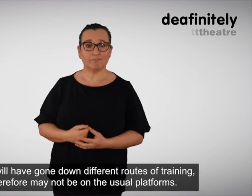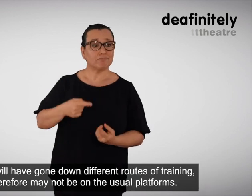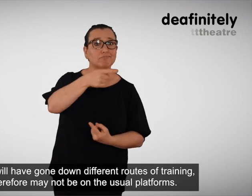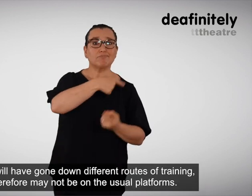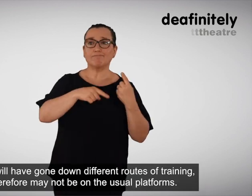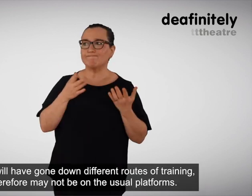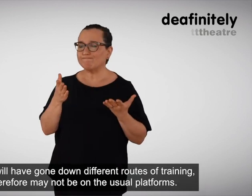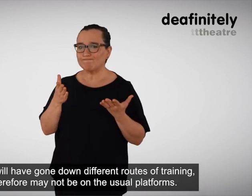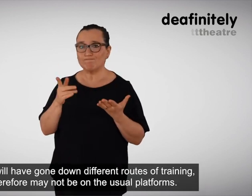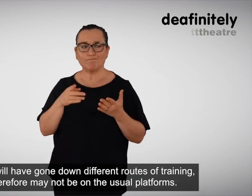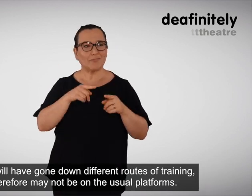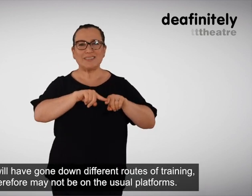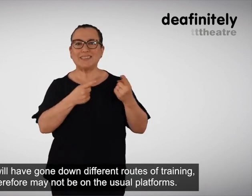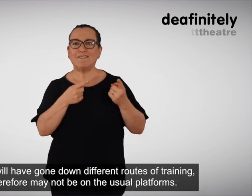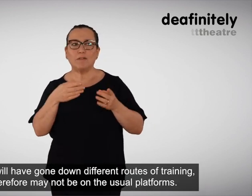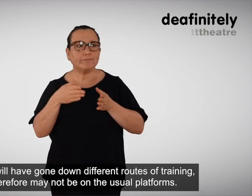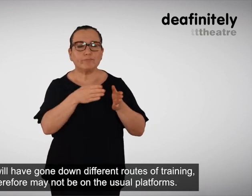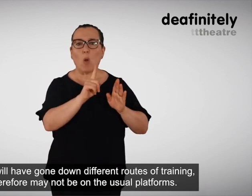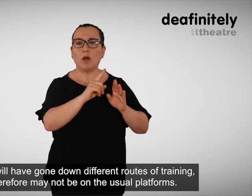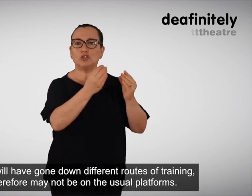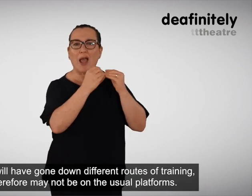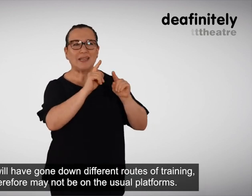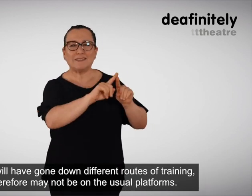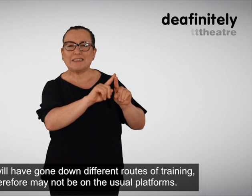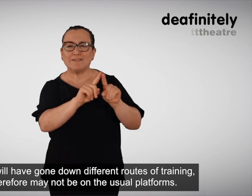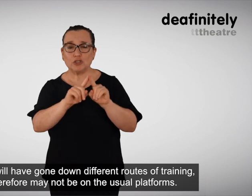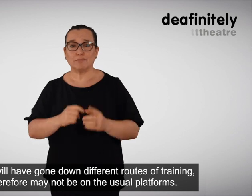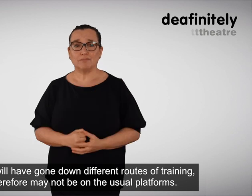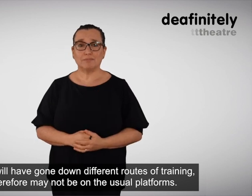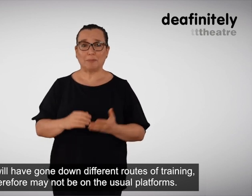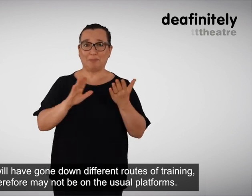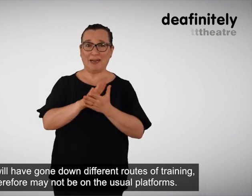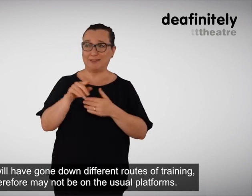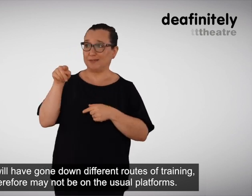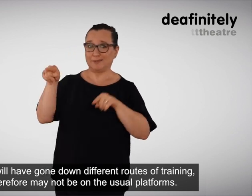Most will have gone down different routes of training, therefore may not be on the usual platforms.